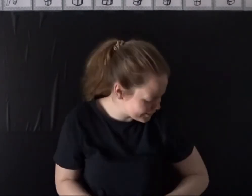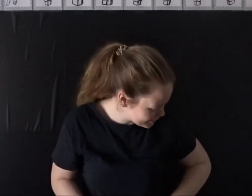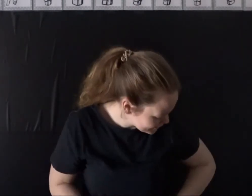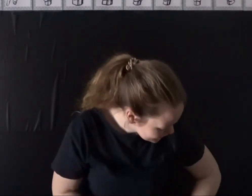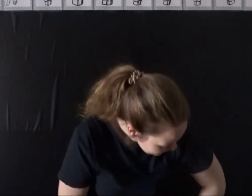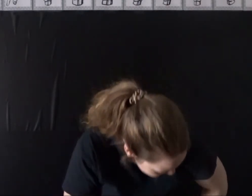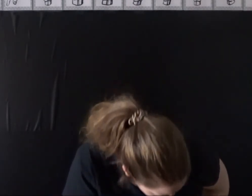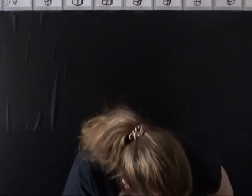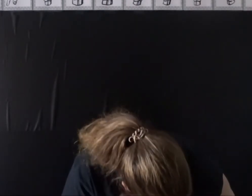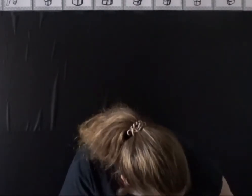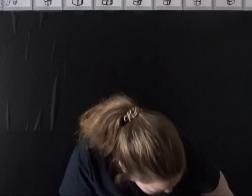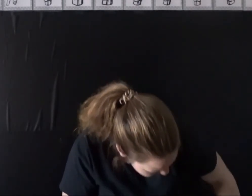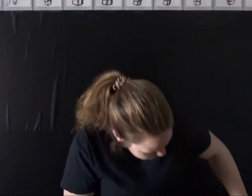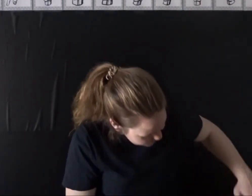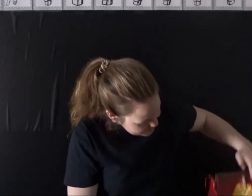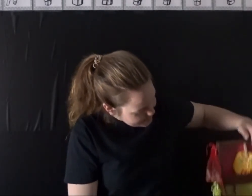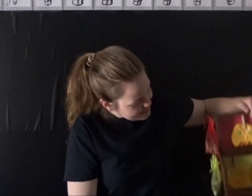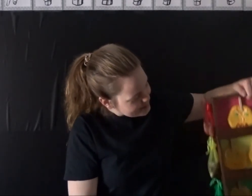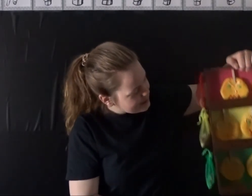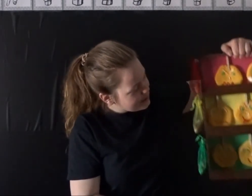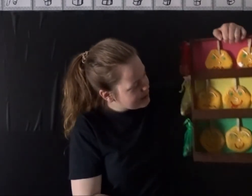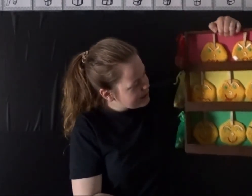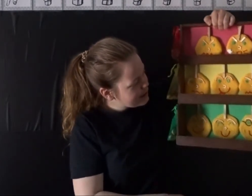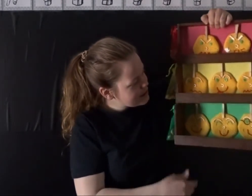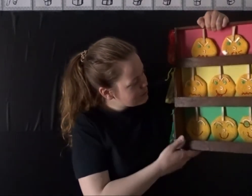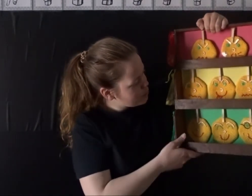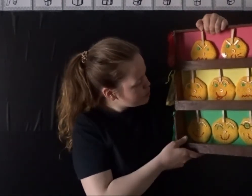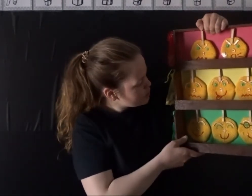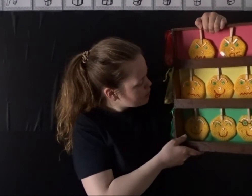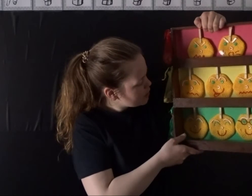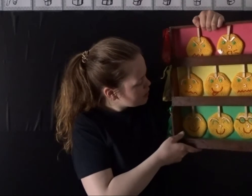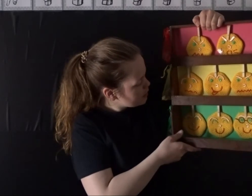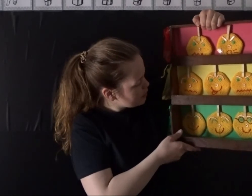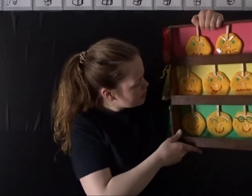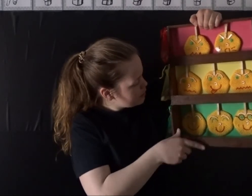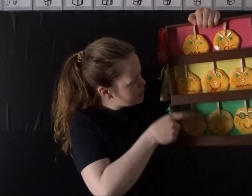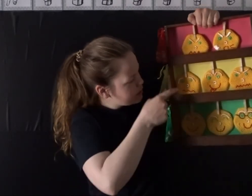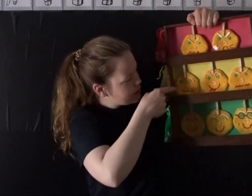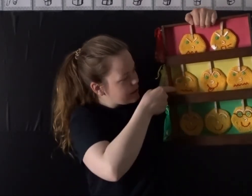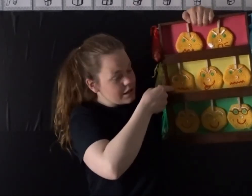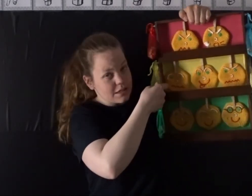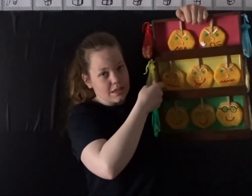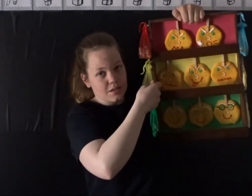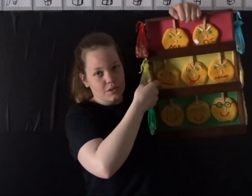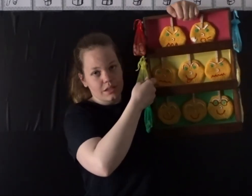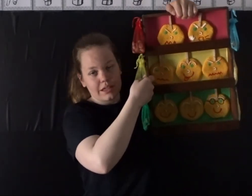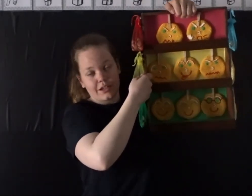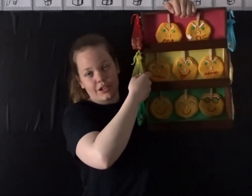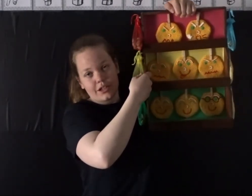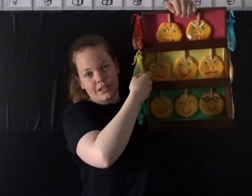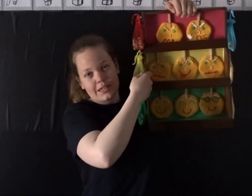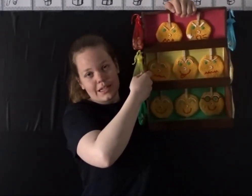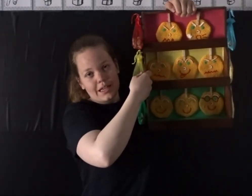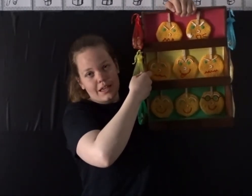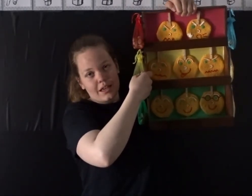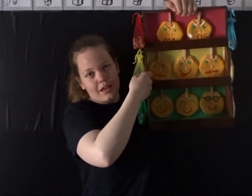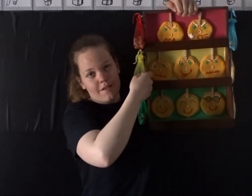Now the next emotion we're going to learn is this one here, and